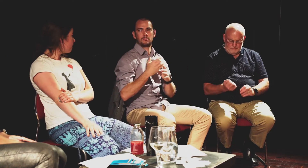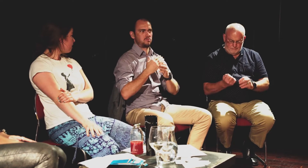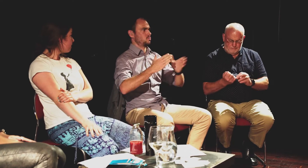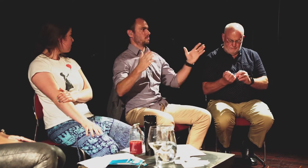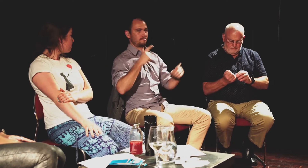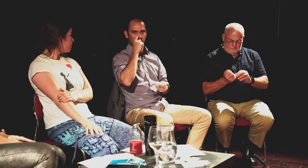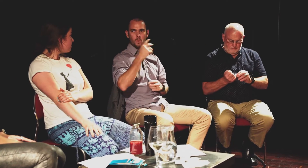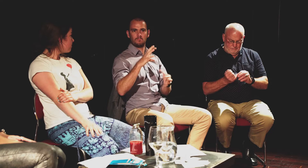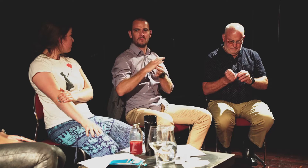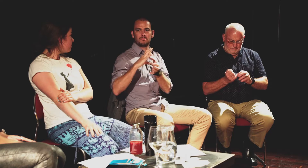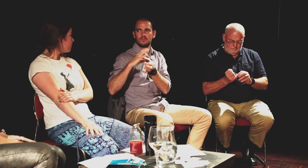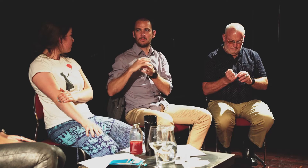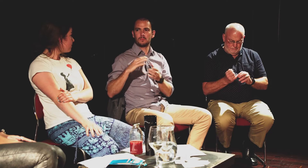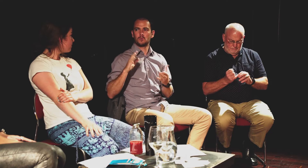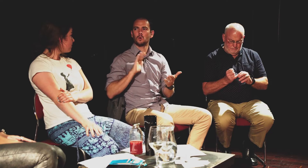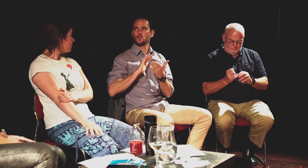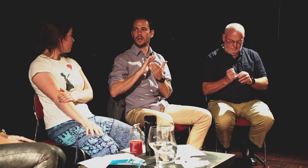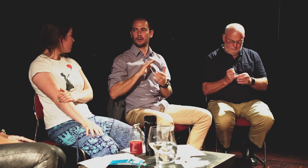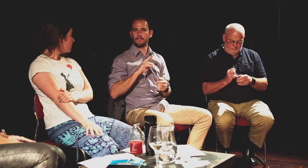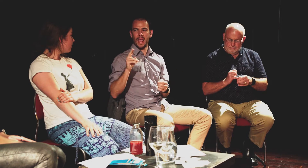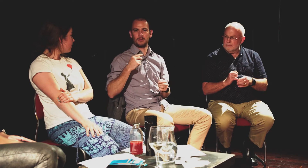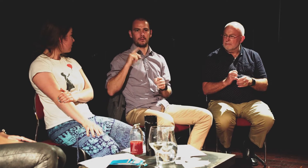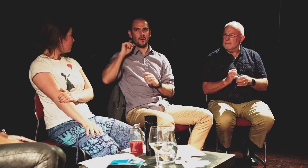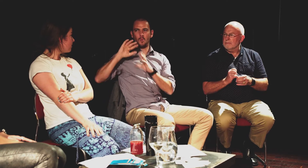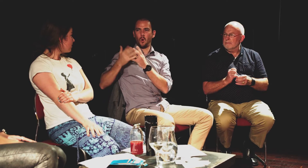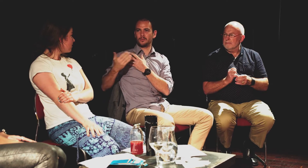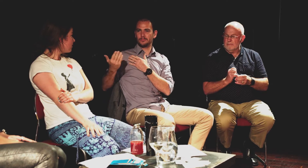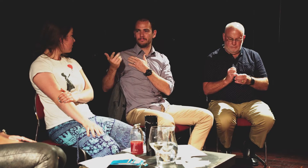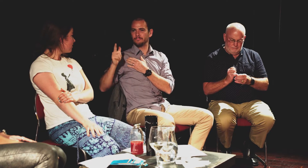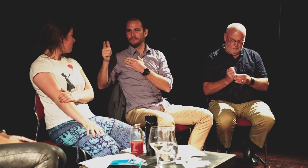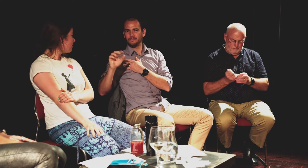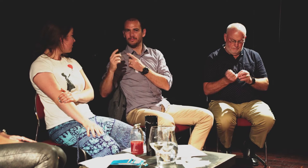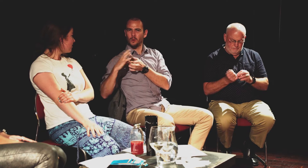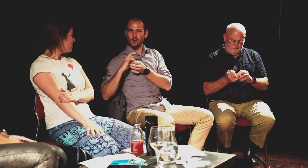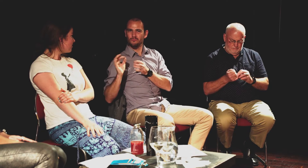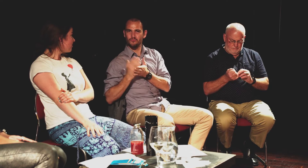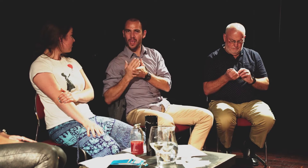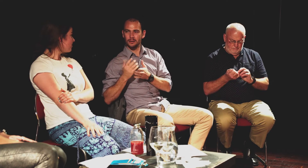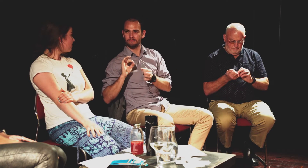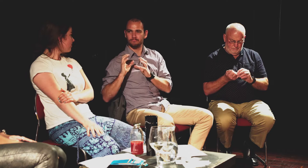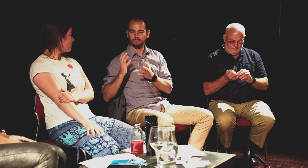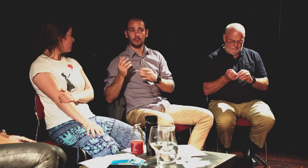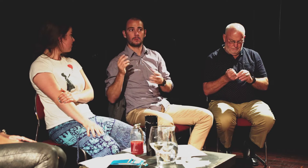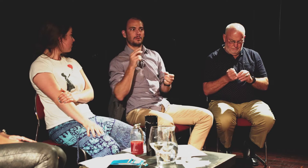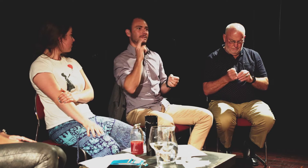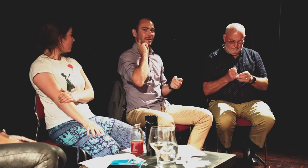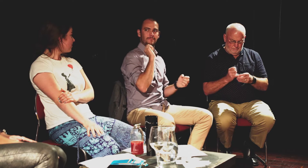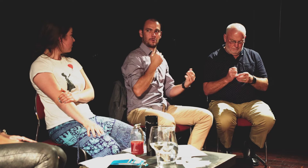time, wow, there's so many connections. I felt closer, automatically closer than the hearing world.